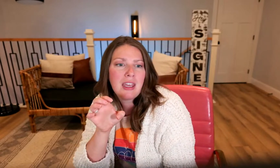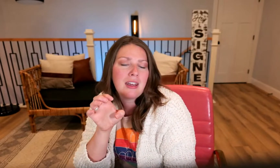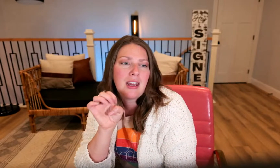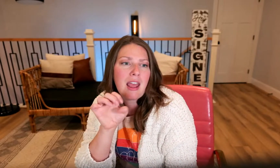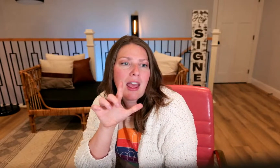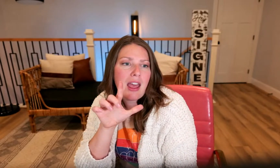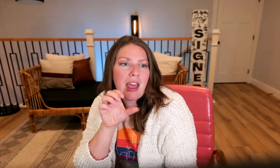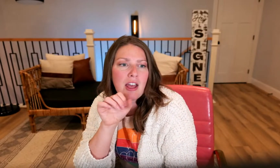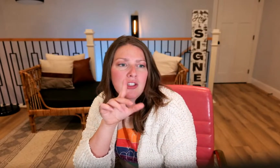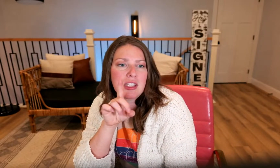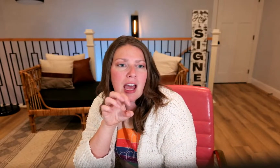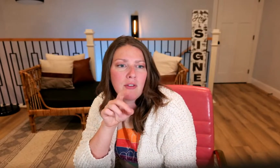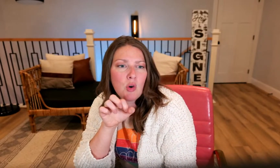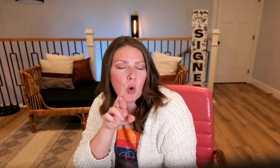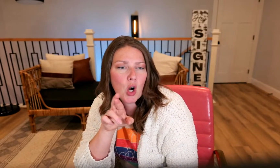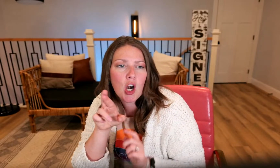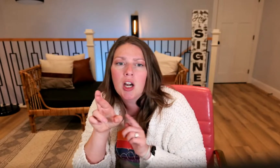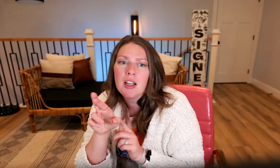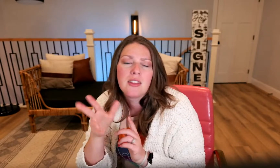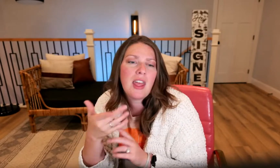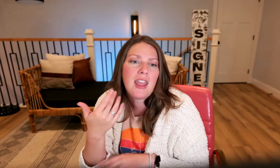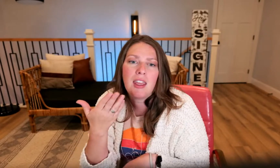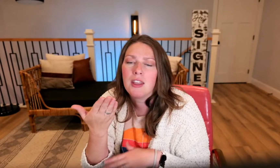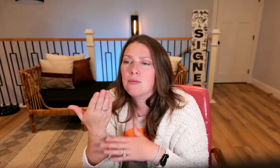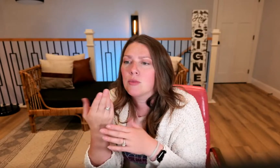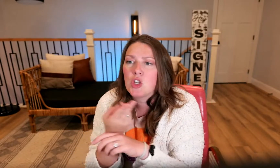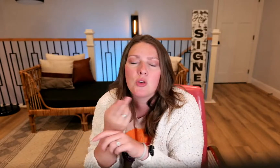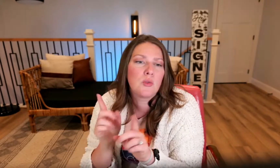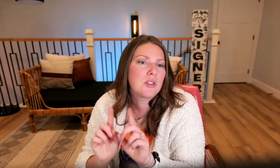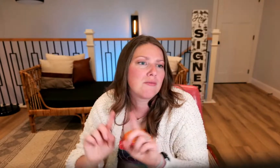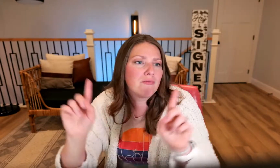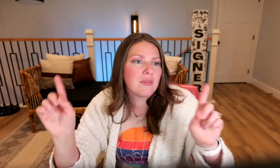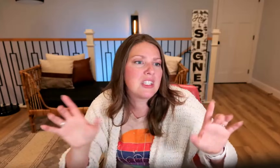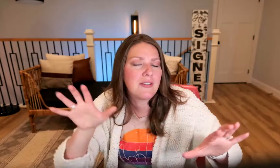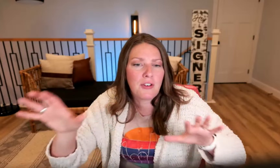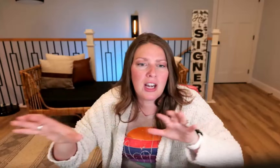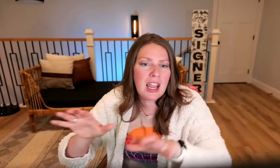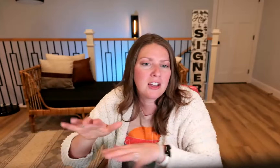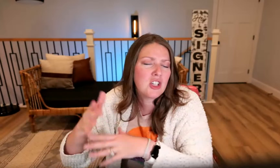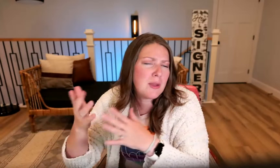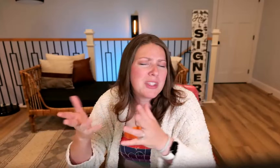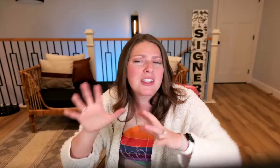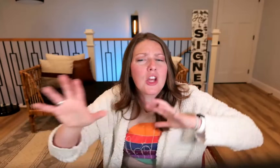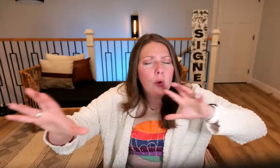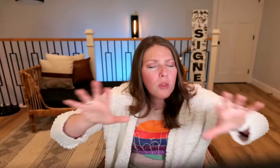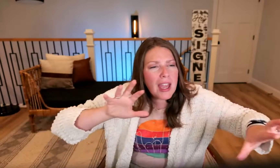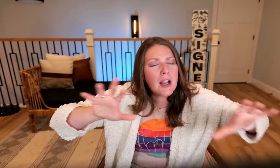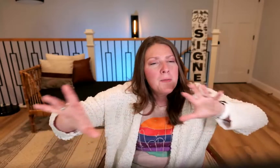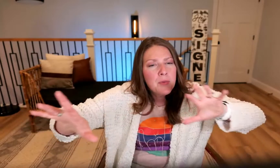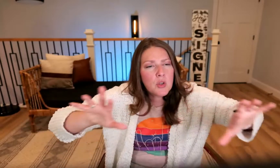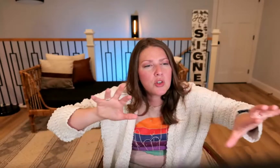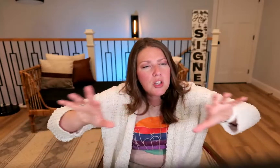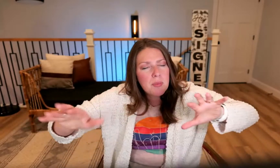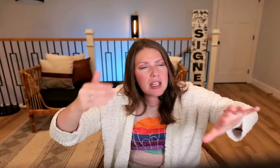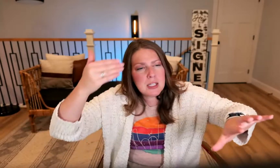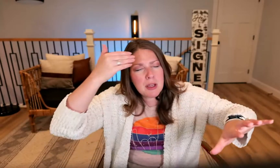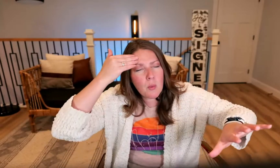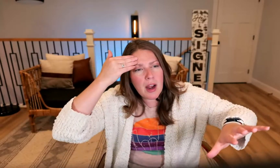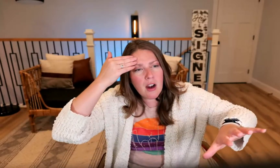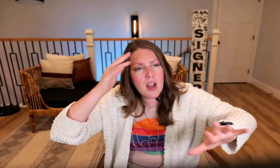in El Salvador, they use different hand shapes. And so like, those are some things to be aware of,